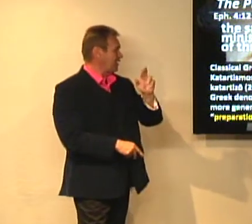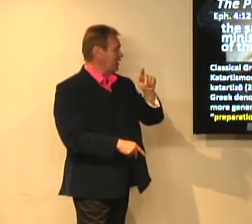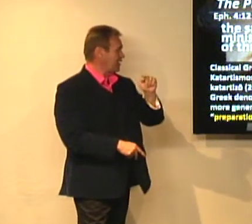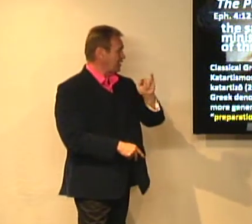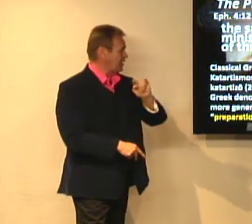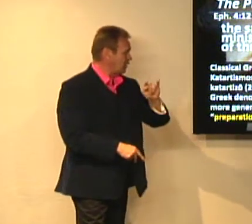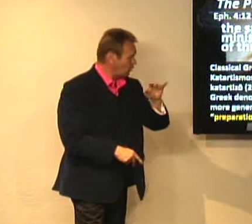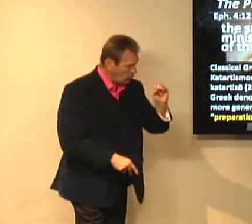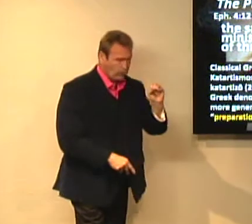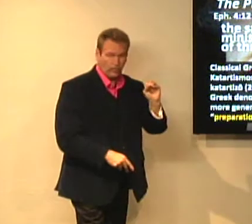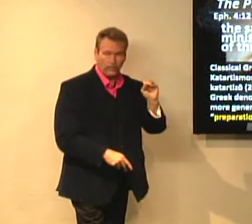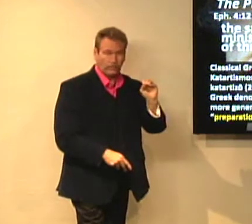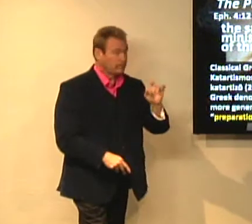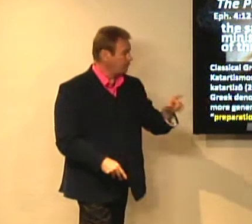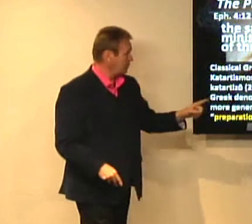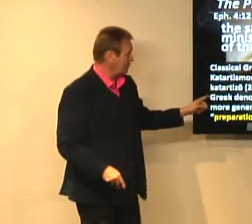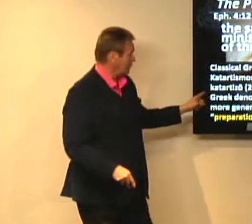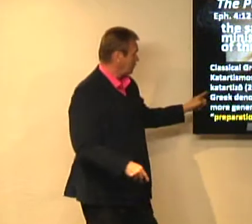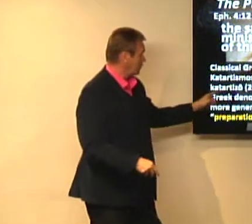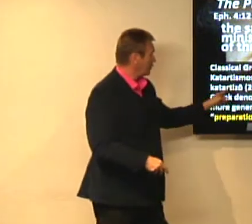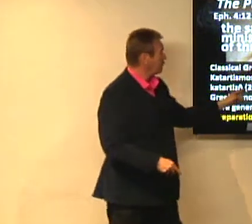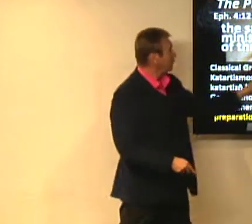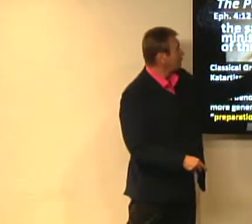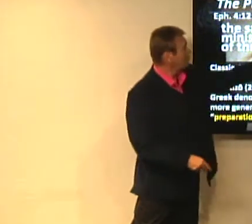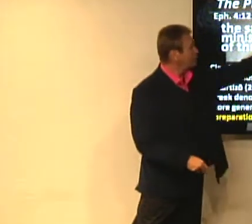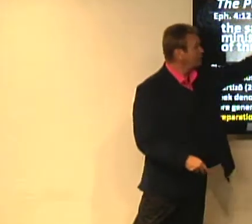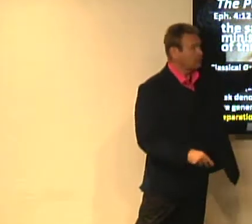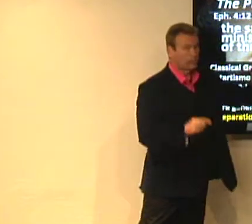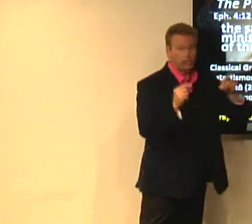From the same word family as cartizo.